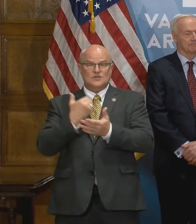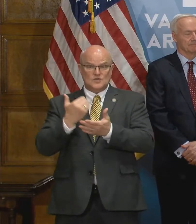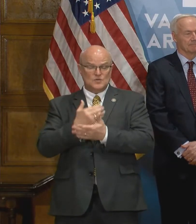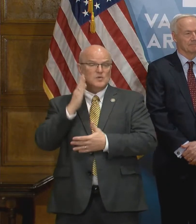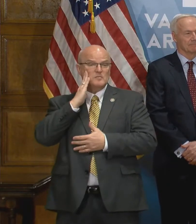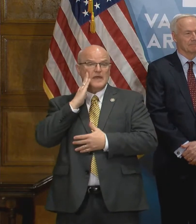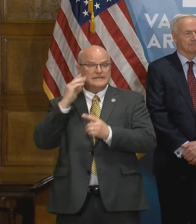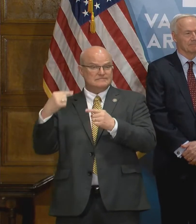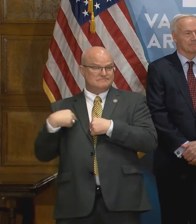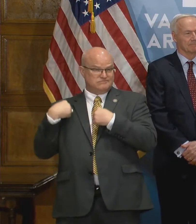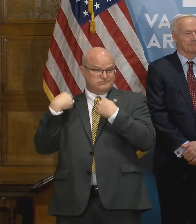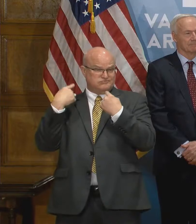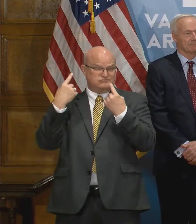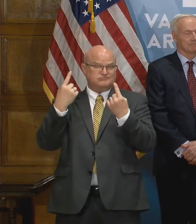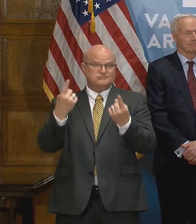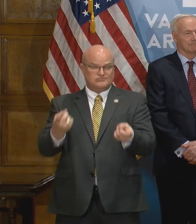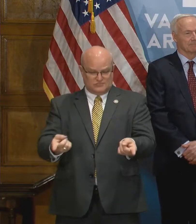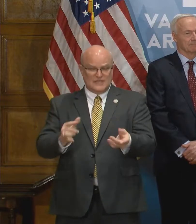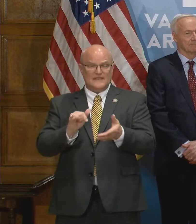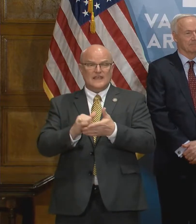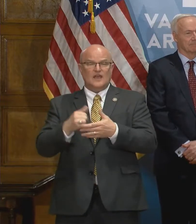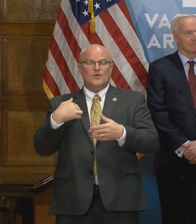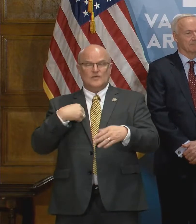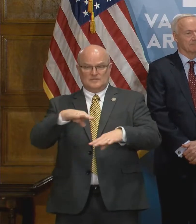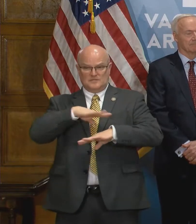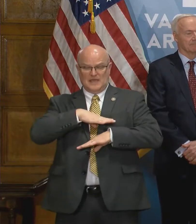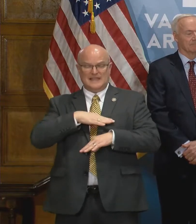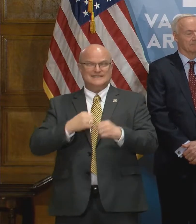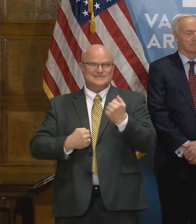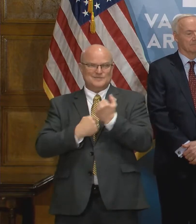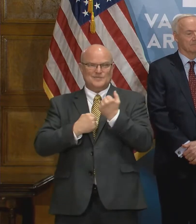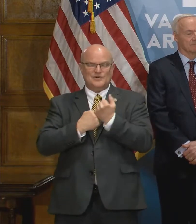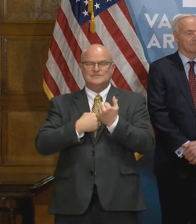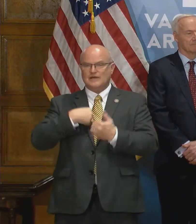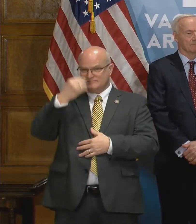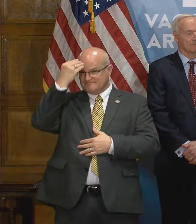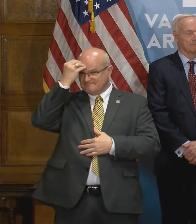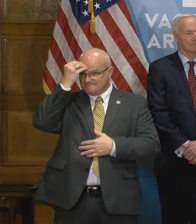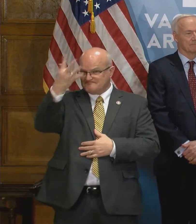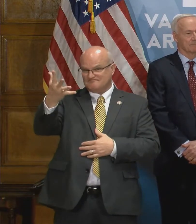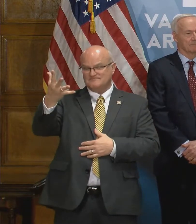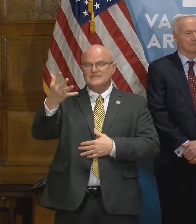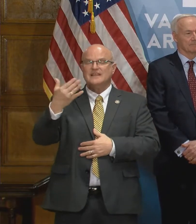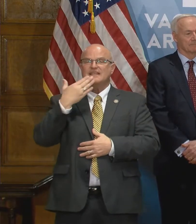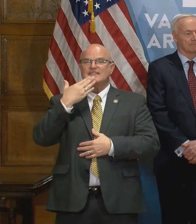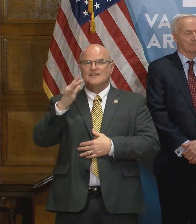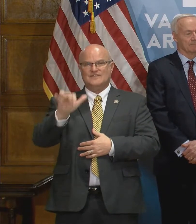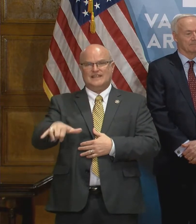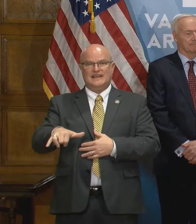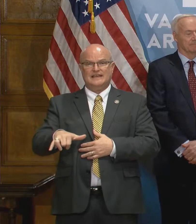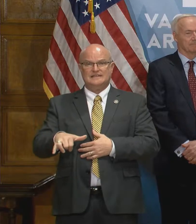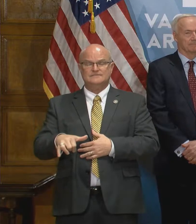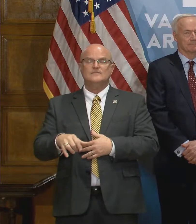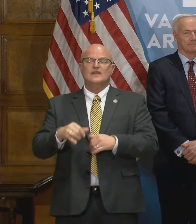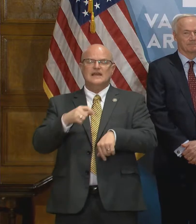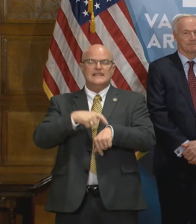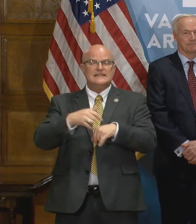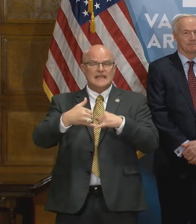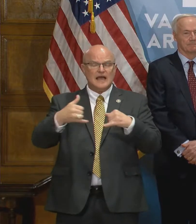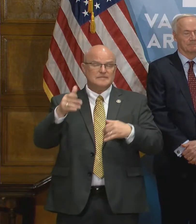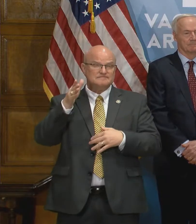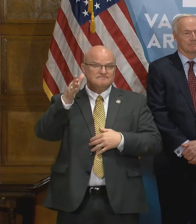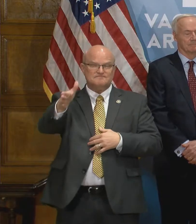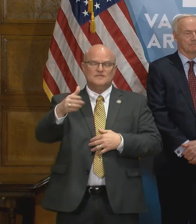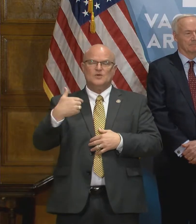able to net with his support, so I wanted to acknowledge him for that. For the timeline piece, we